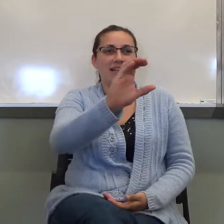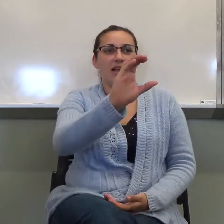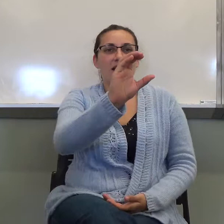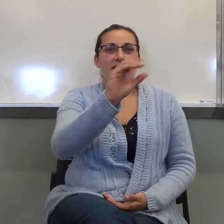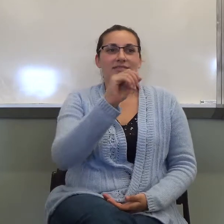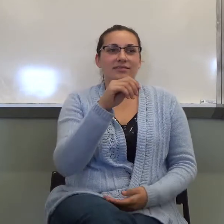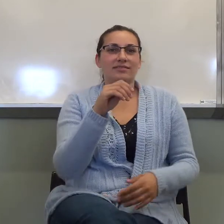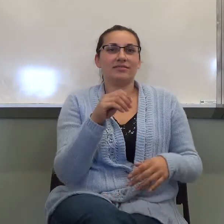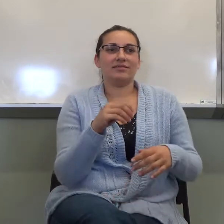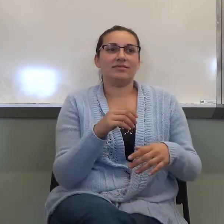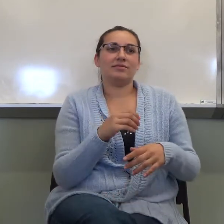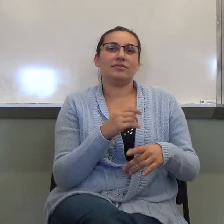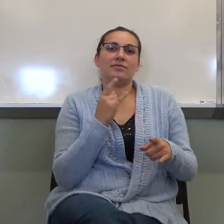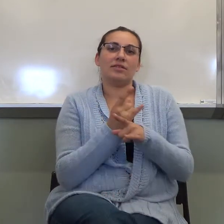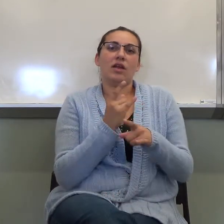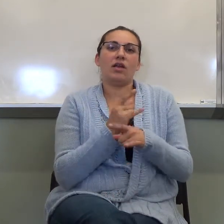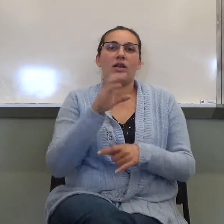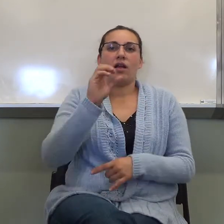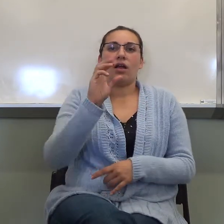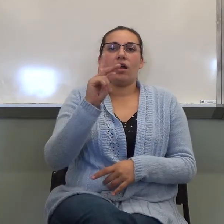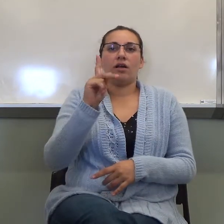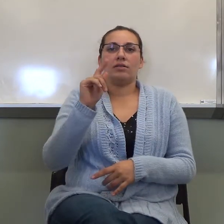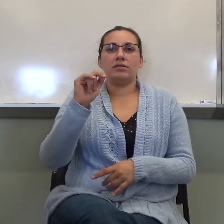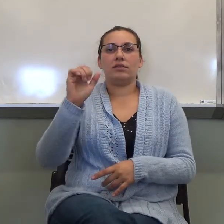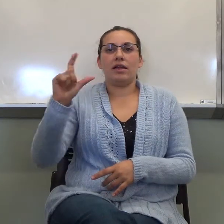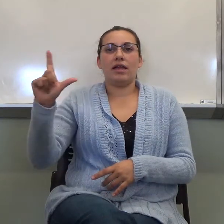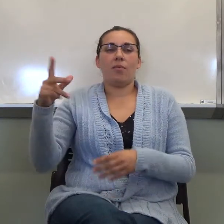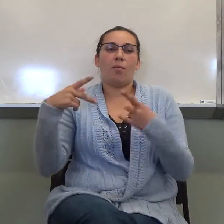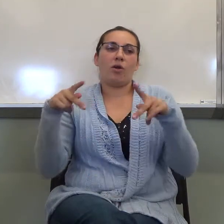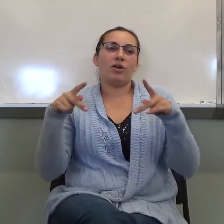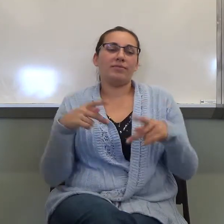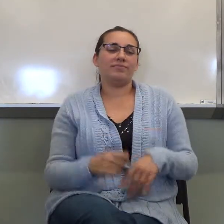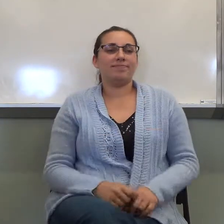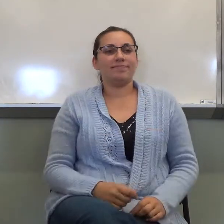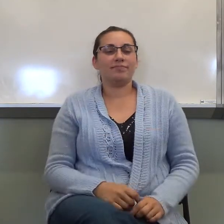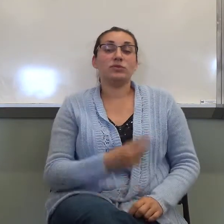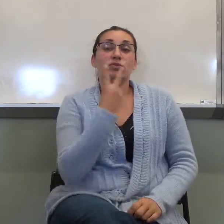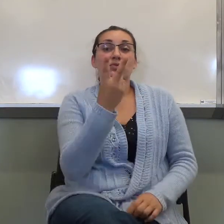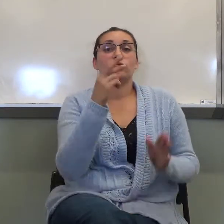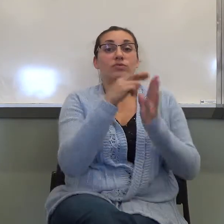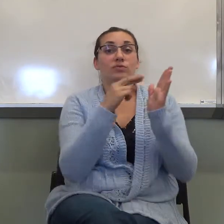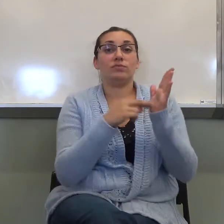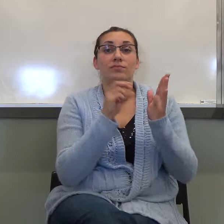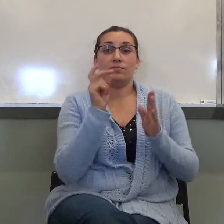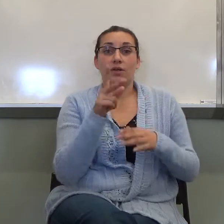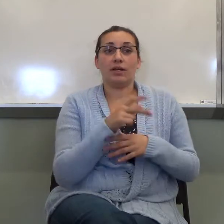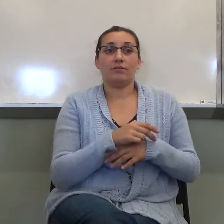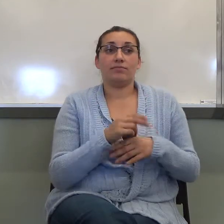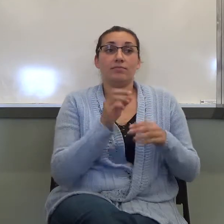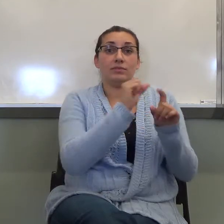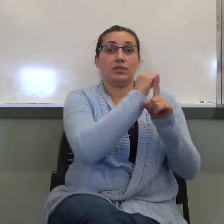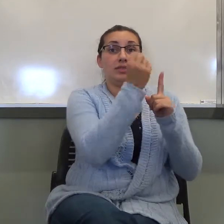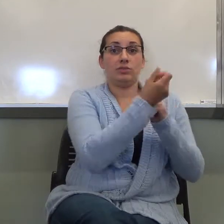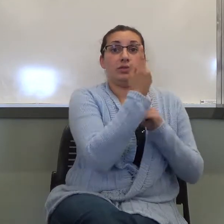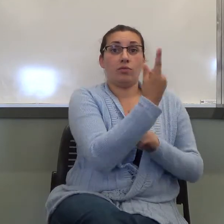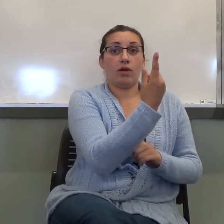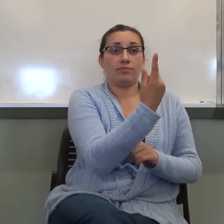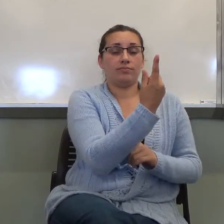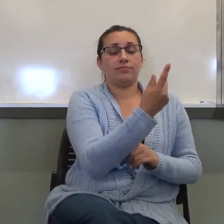numbers are both the same sign or not both the same sign. So Case one is numbers with same signs.